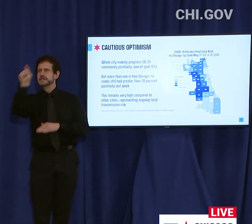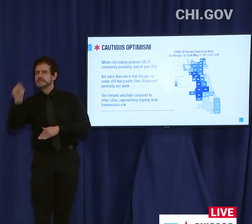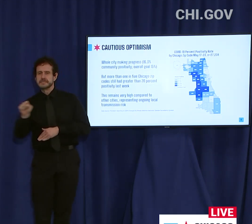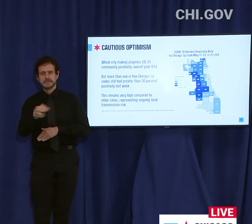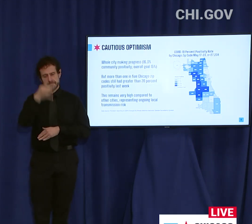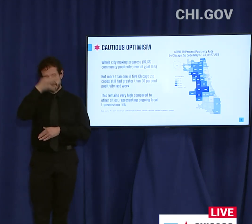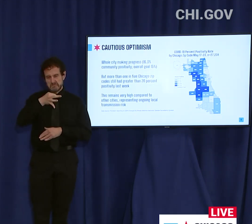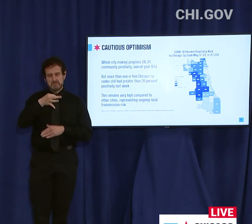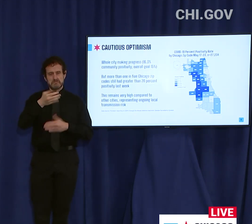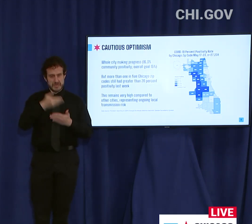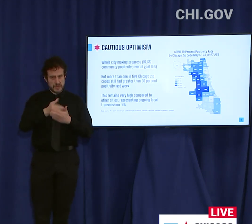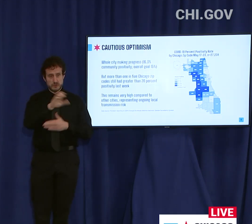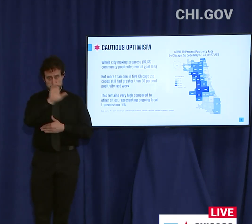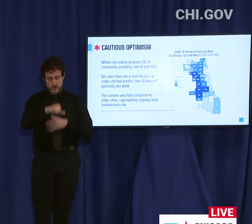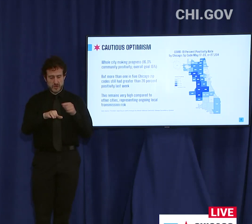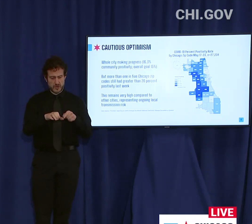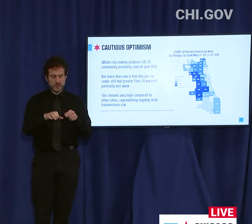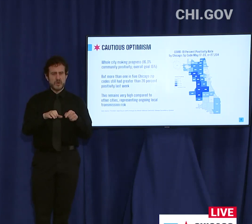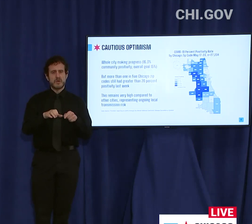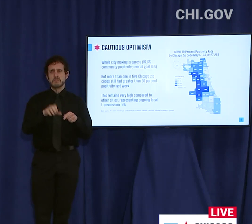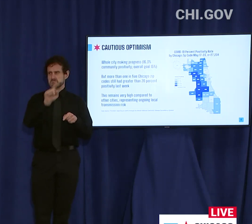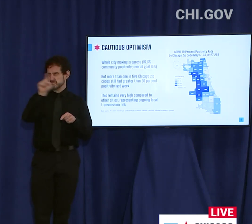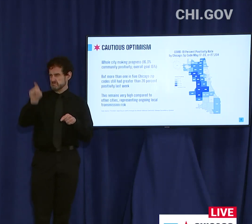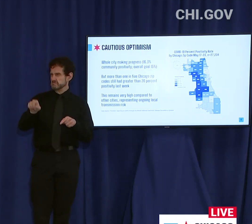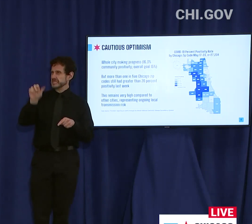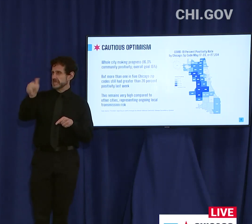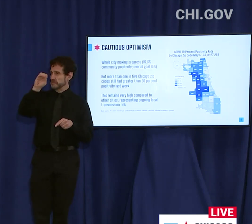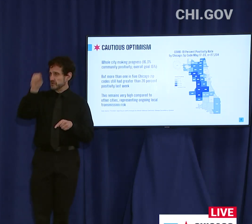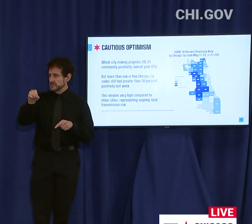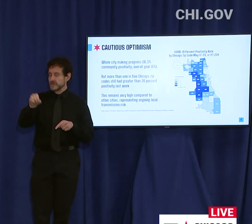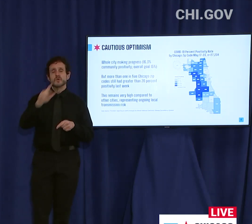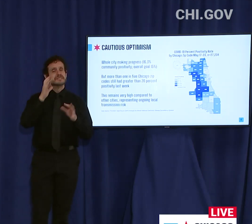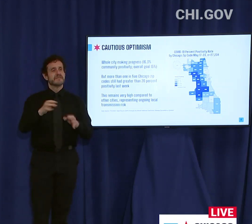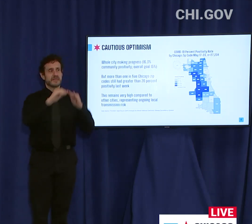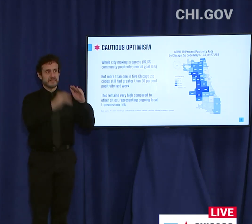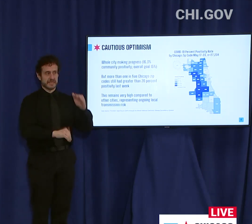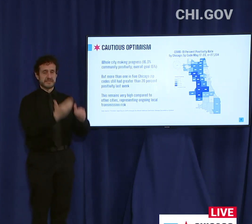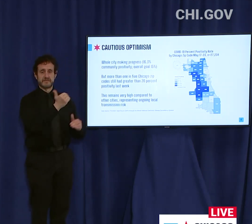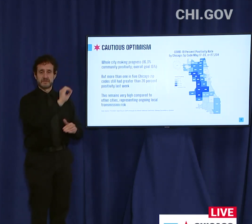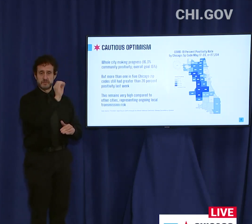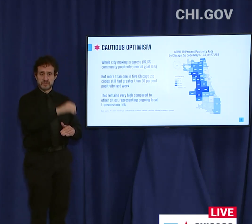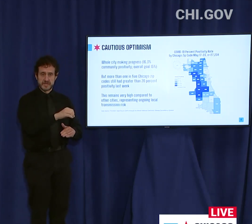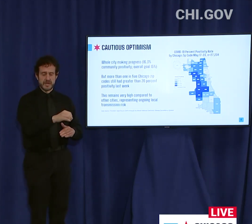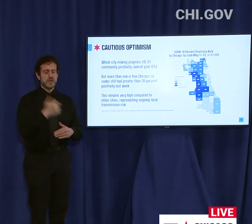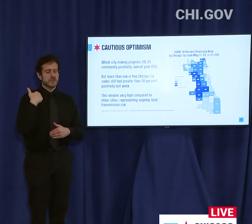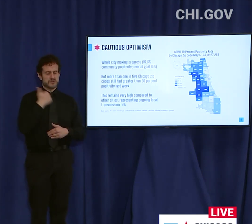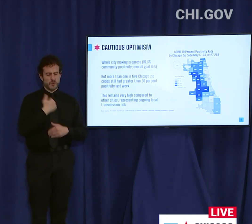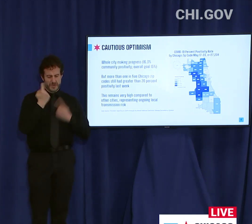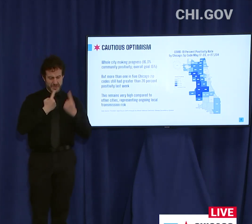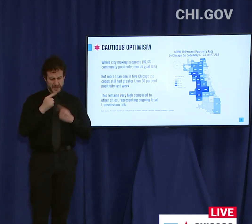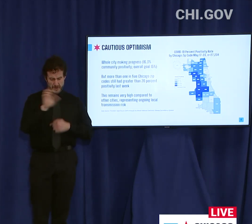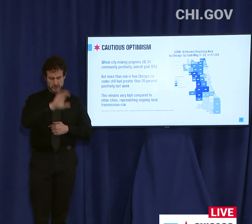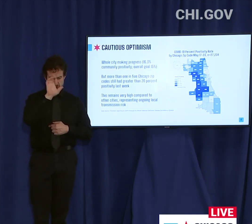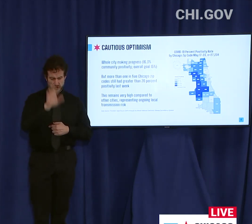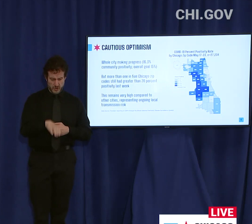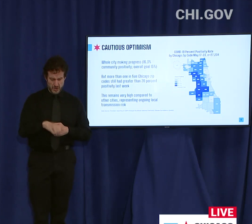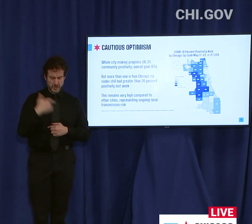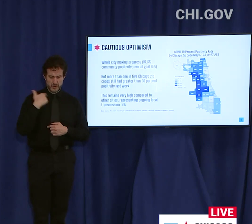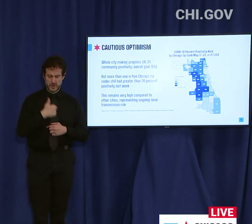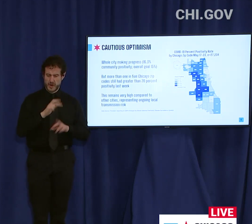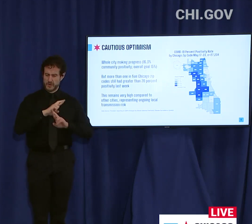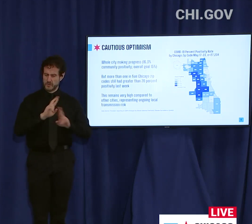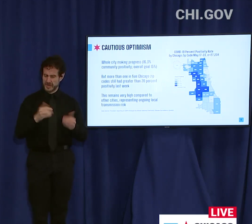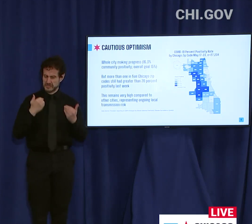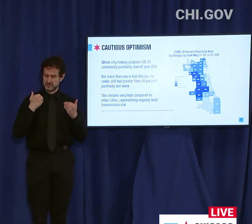looking at 10% and definitely less than 15% positivity. And so where we thought about, are we ready to